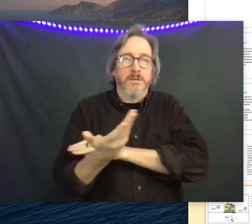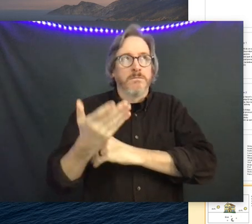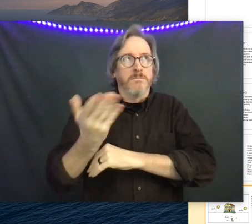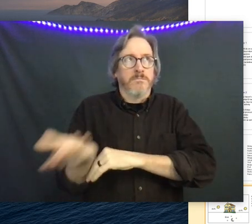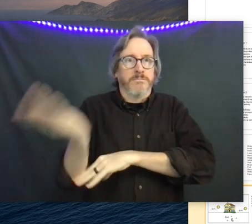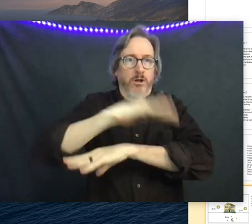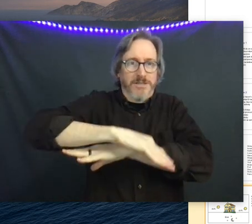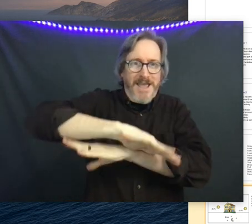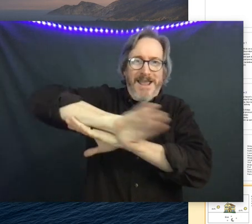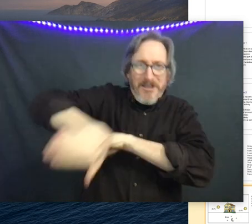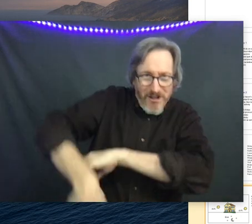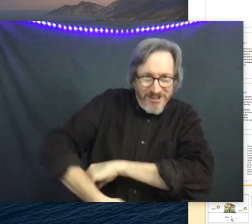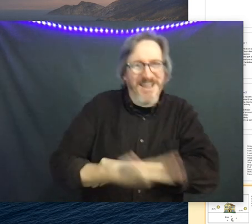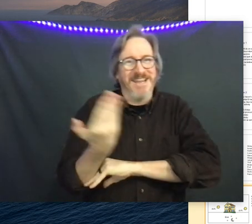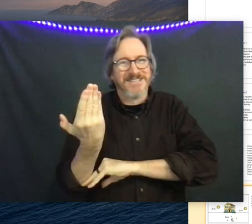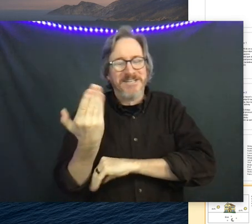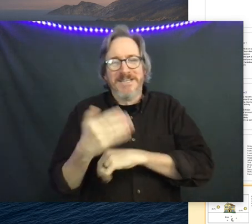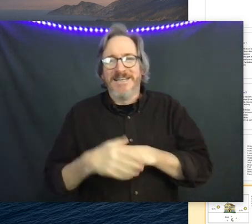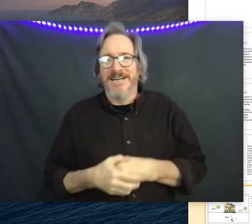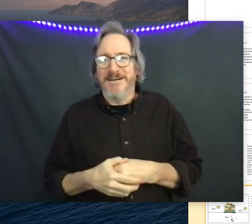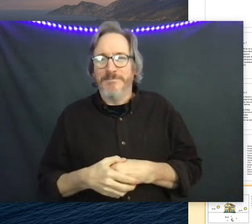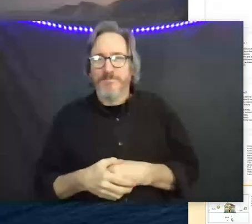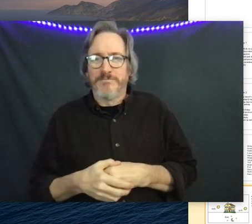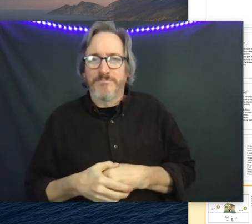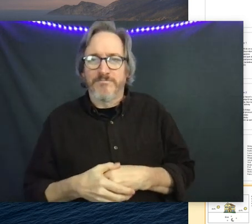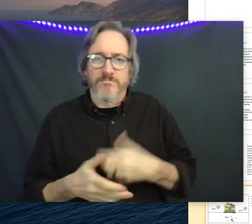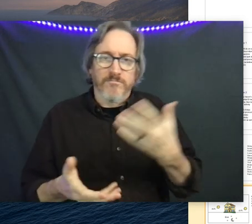all day and all night.